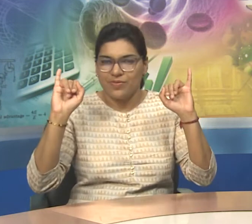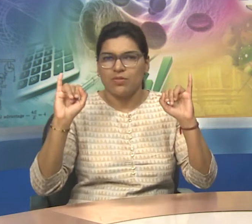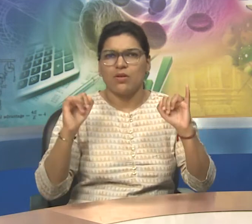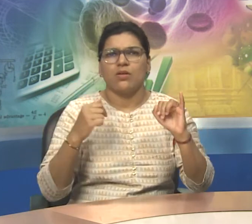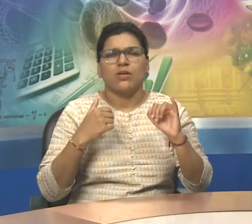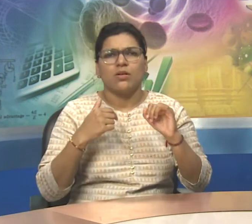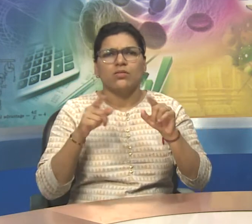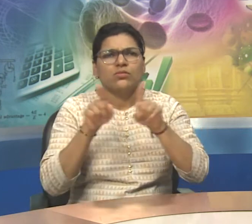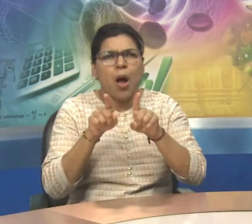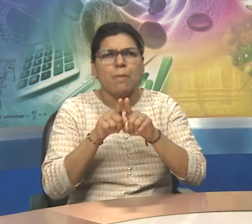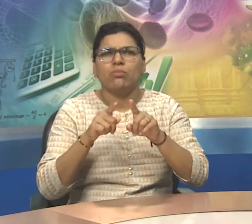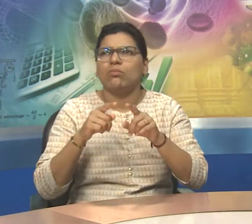Liberty.